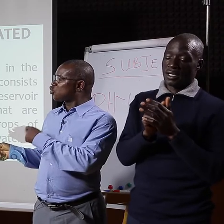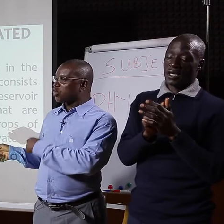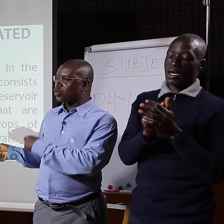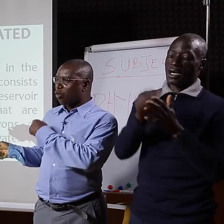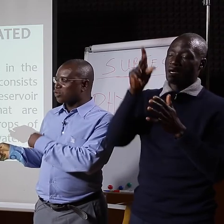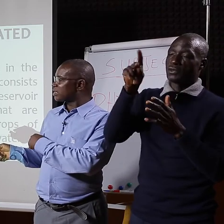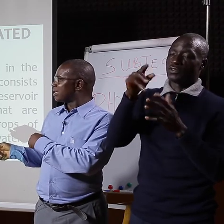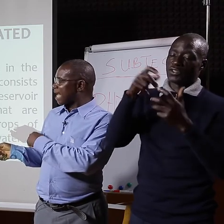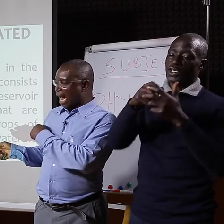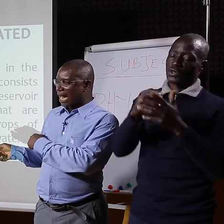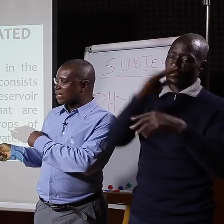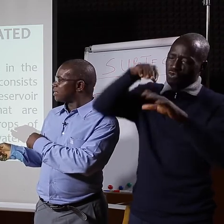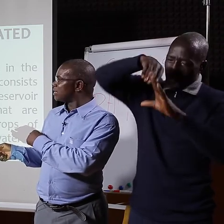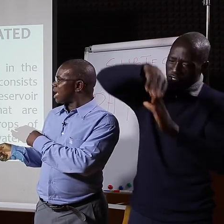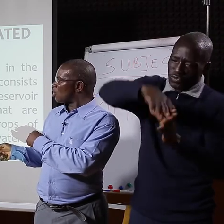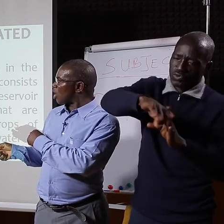to those ones